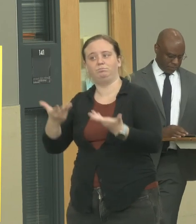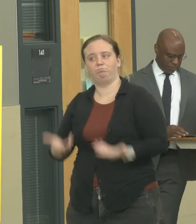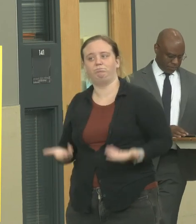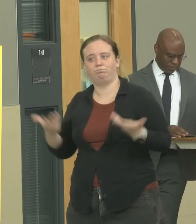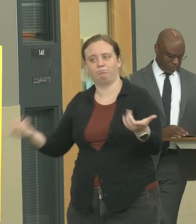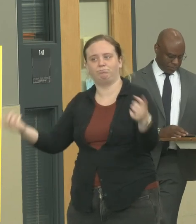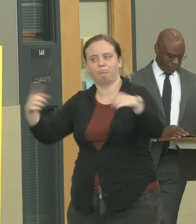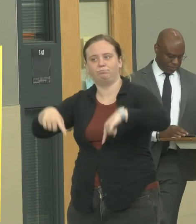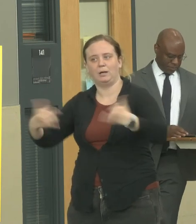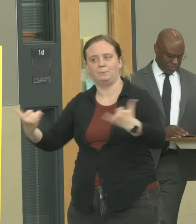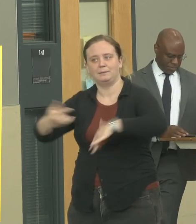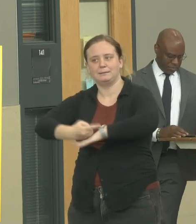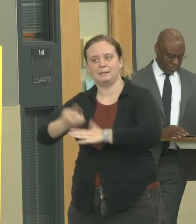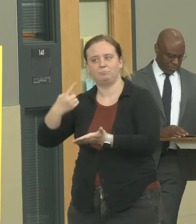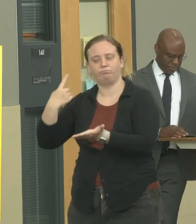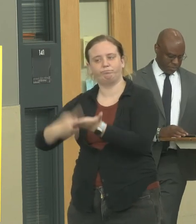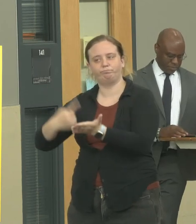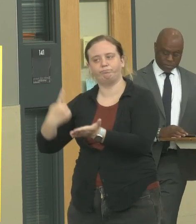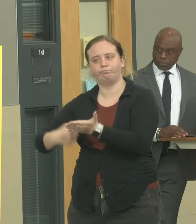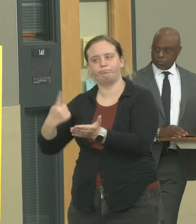very, very important topic.